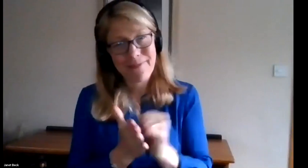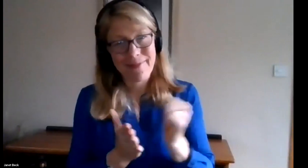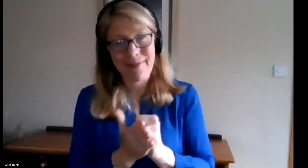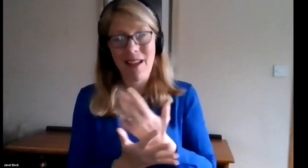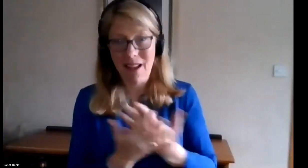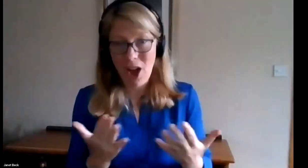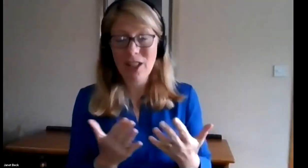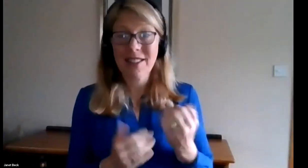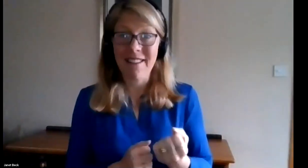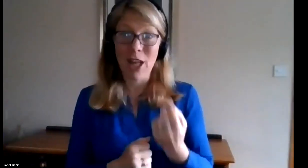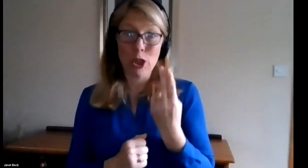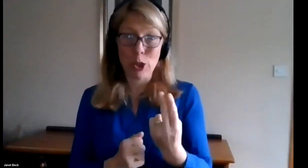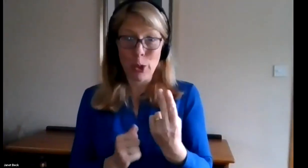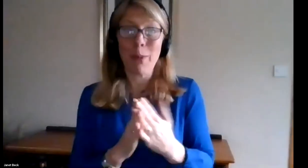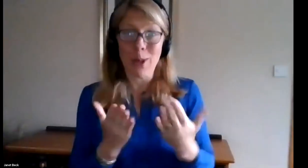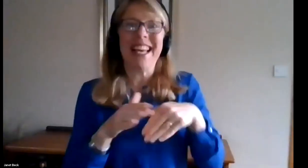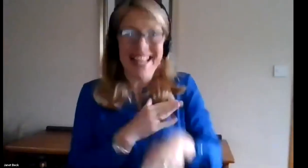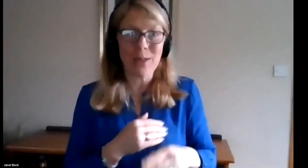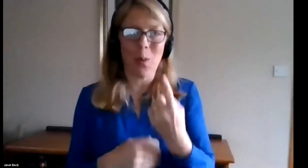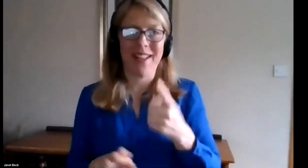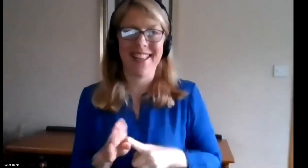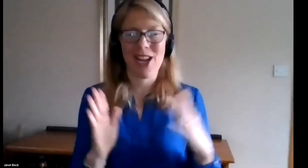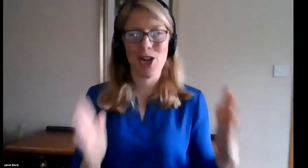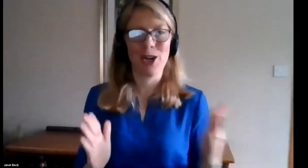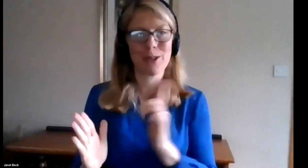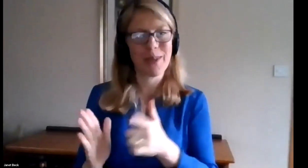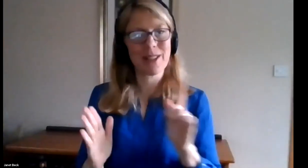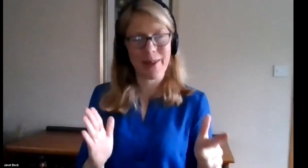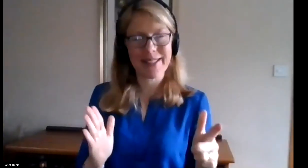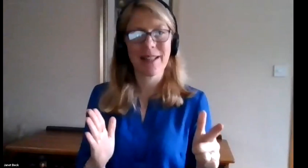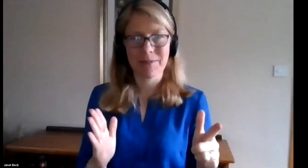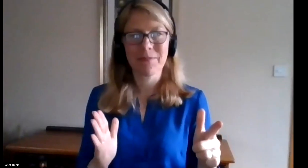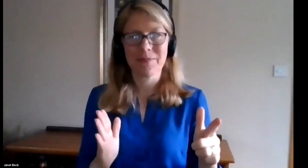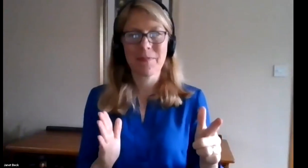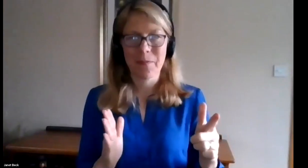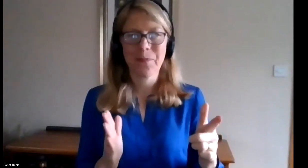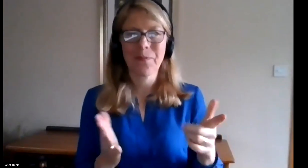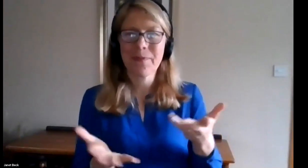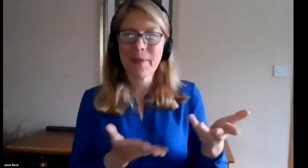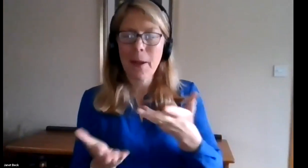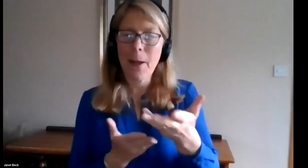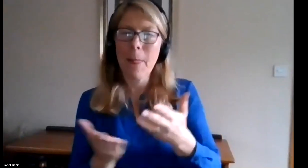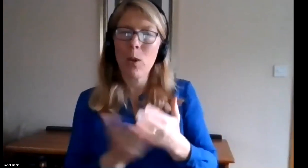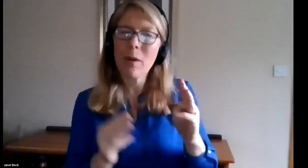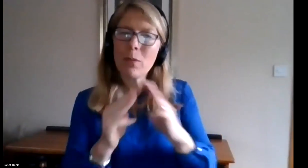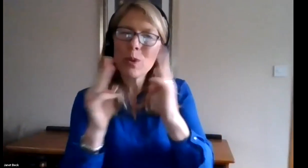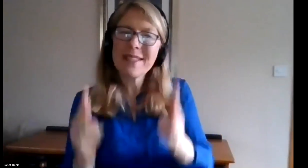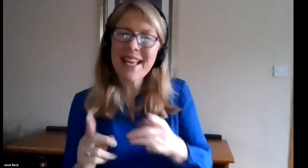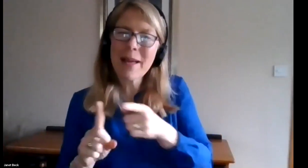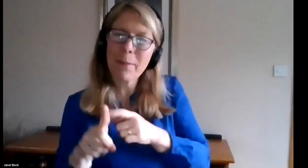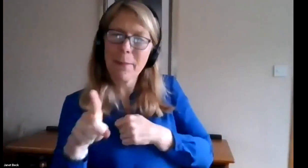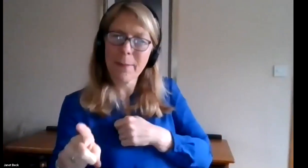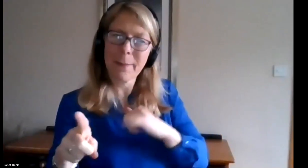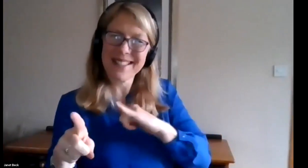in 2020, concerned with contemporary institutional diplomacy through museum franchising practices and